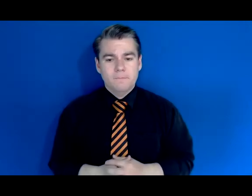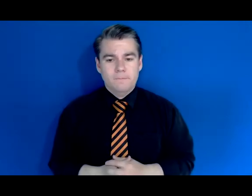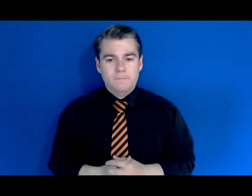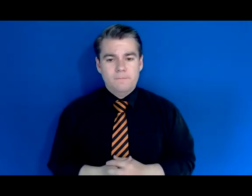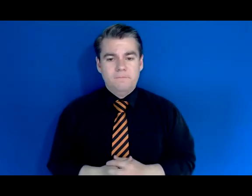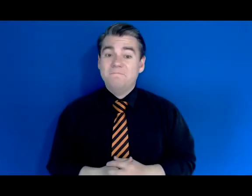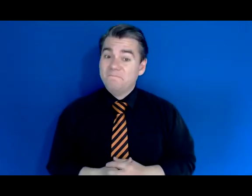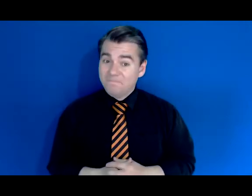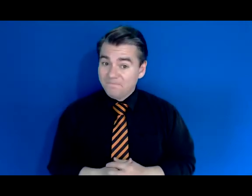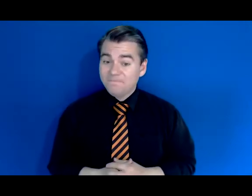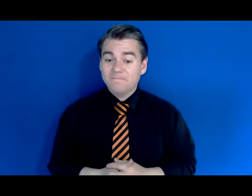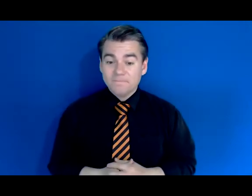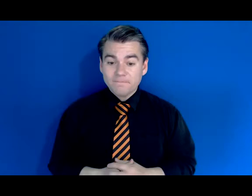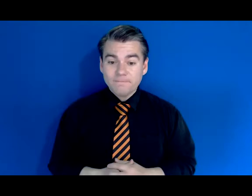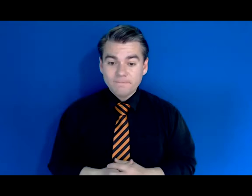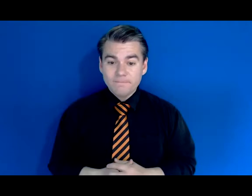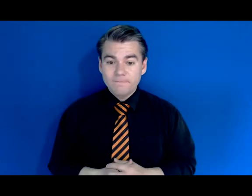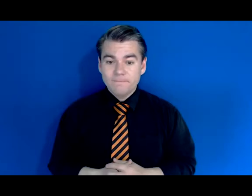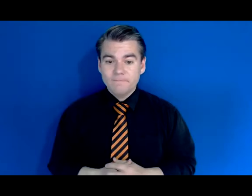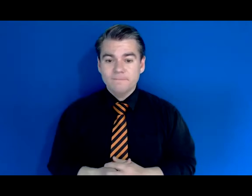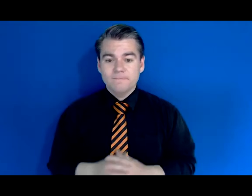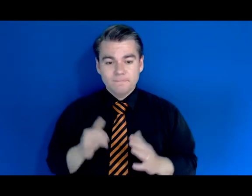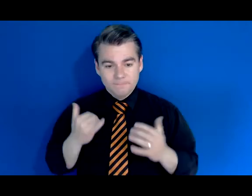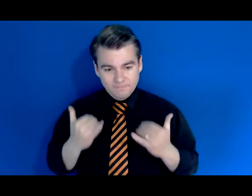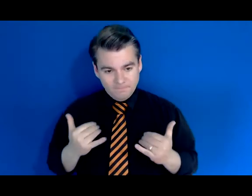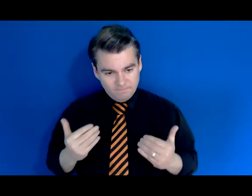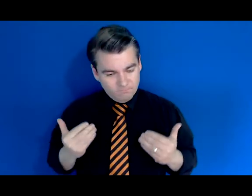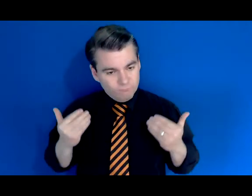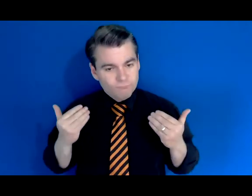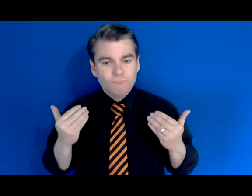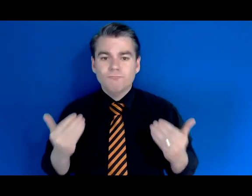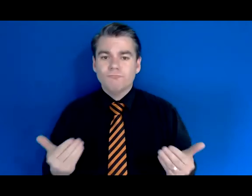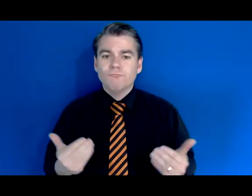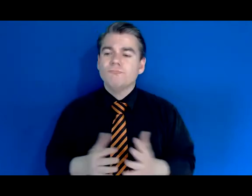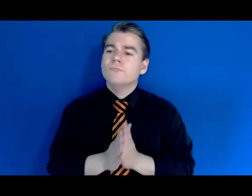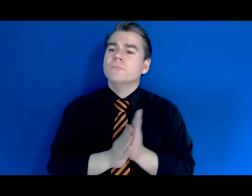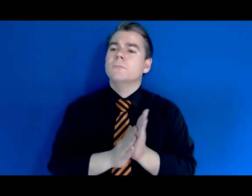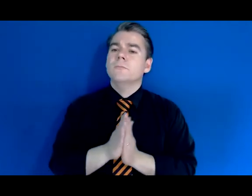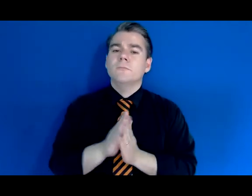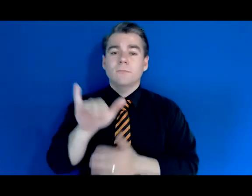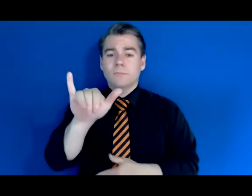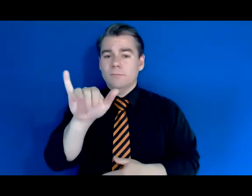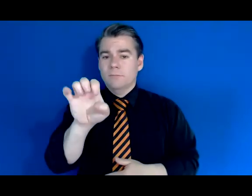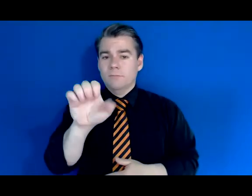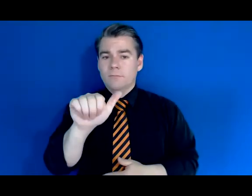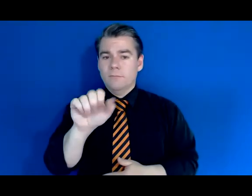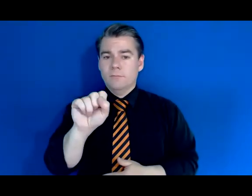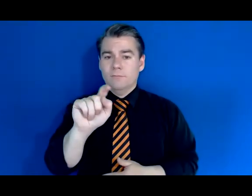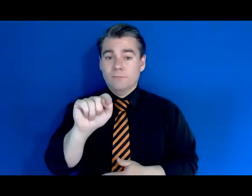Okay, let's move on to the yeast in ProBio 5.